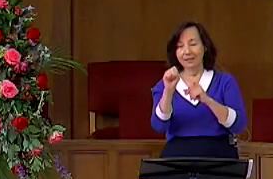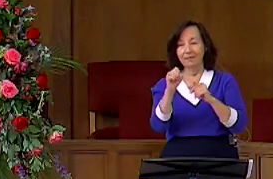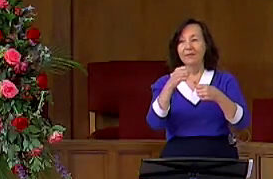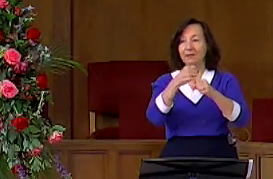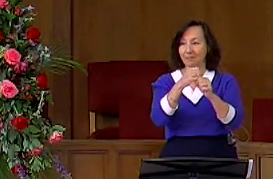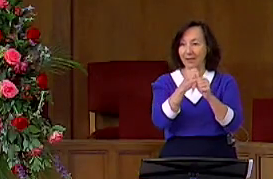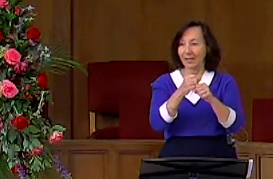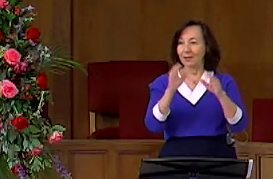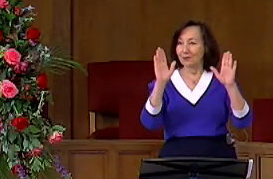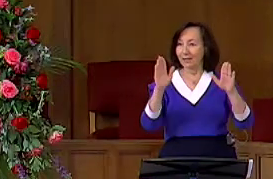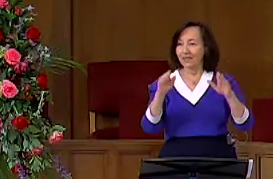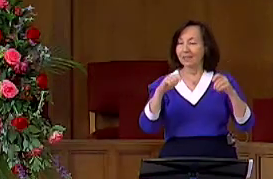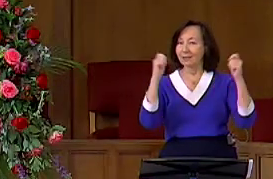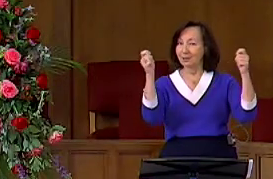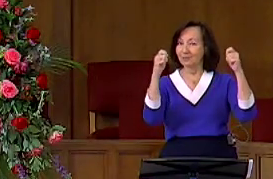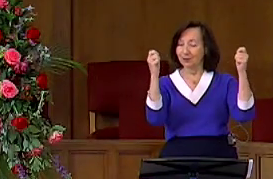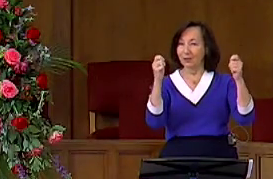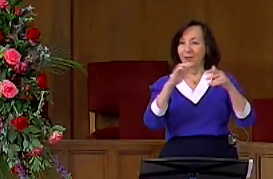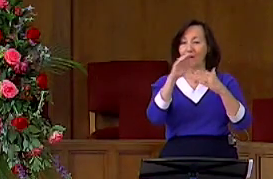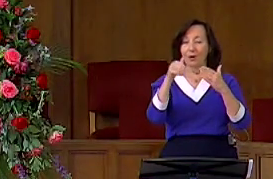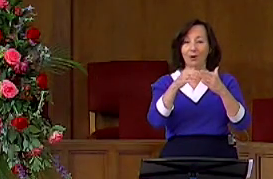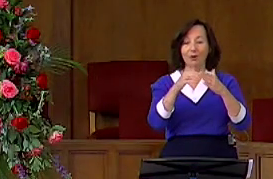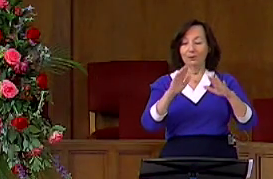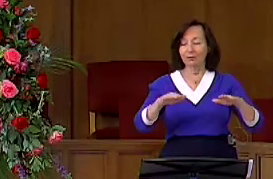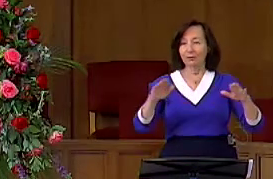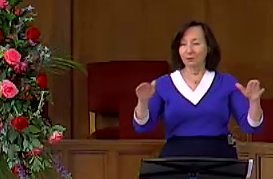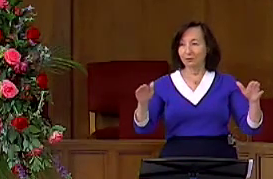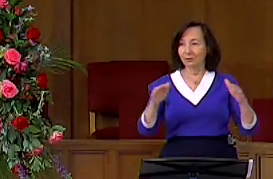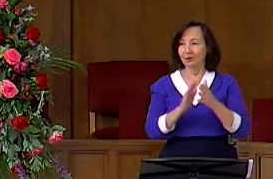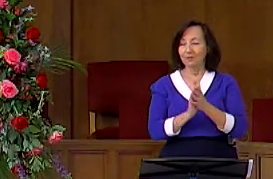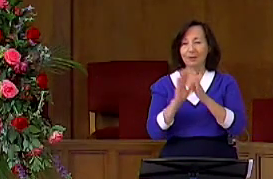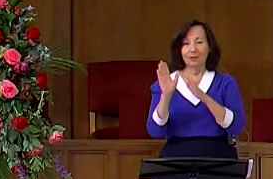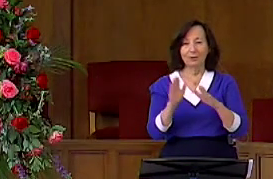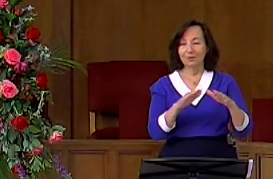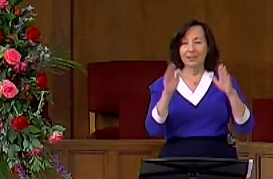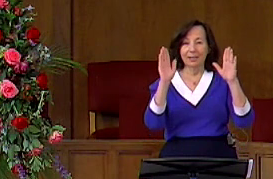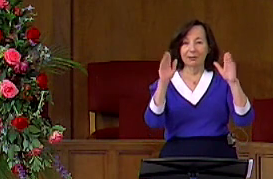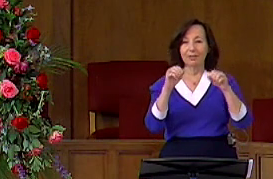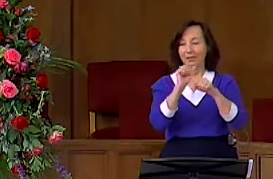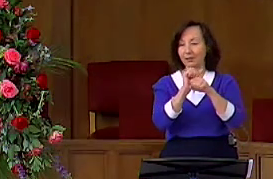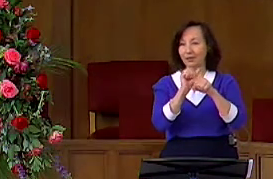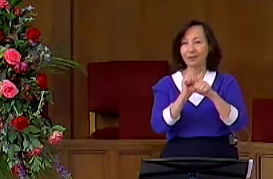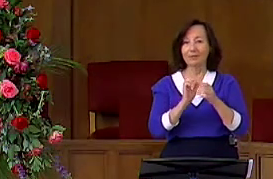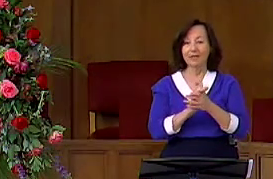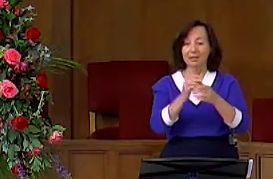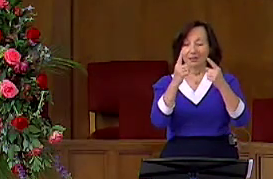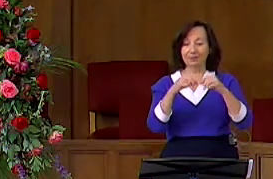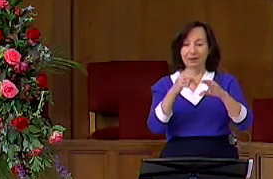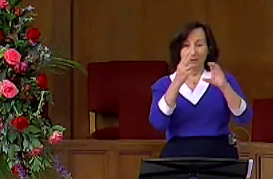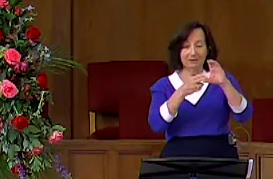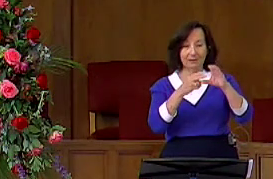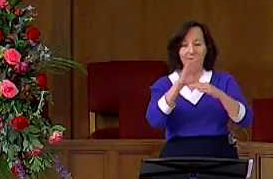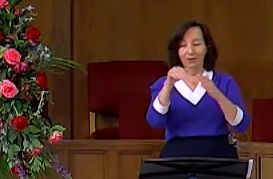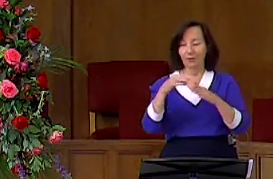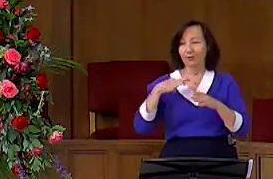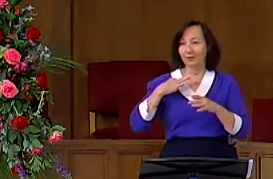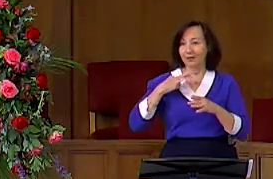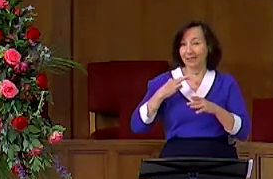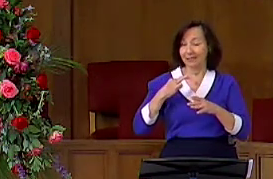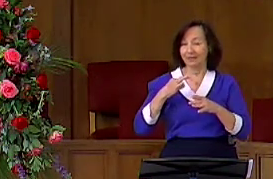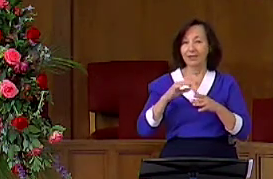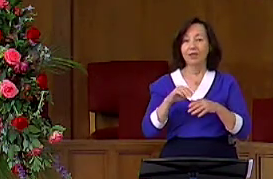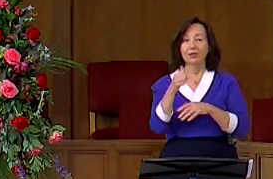great celebration. All the kids have been doing a great job as far as coming and participating, and all the volunteers. And so